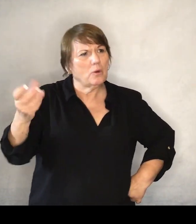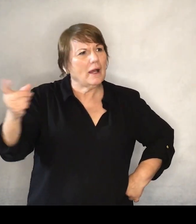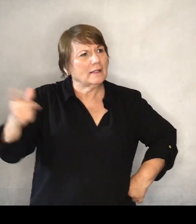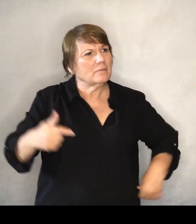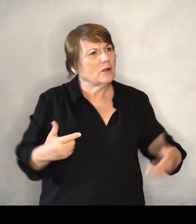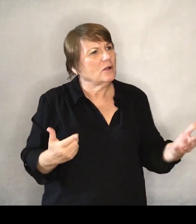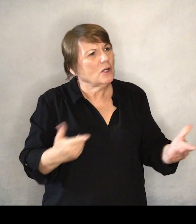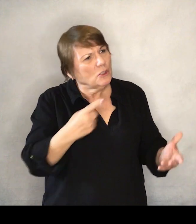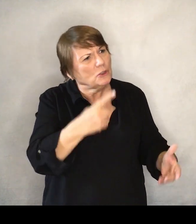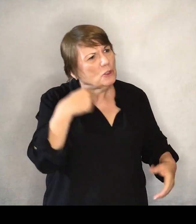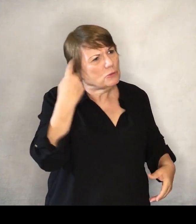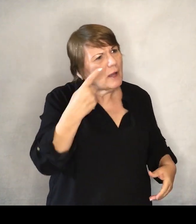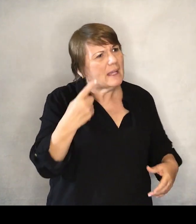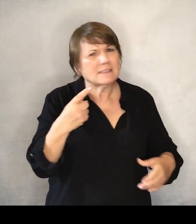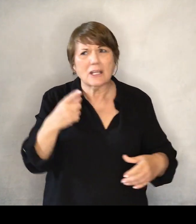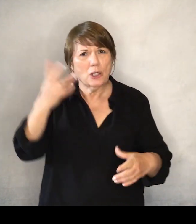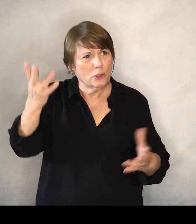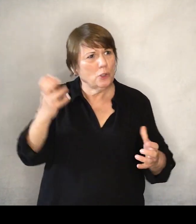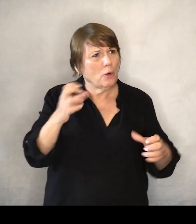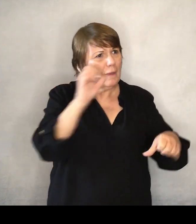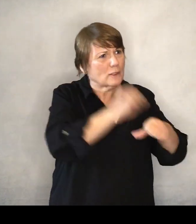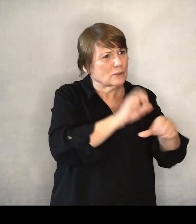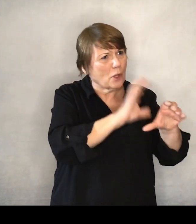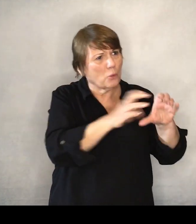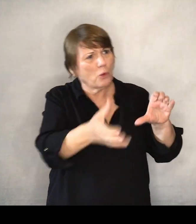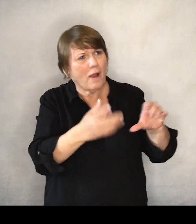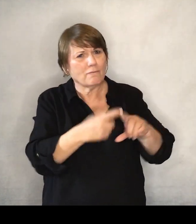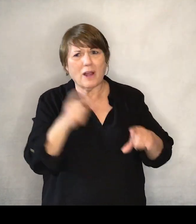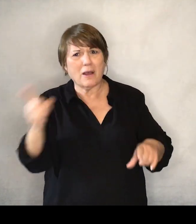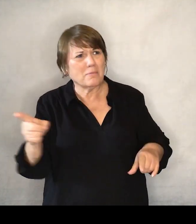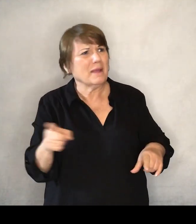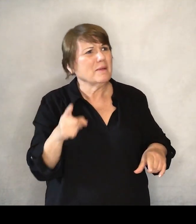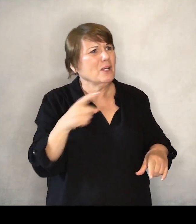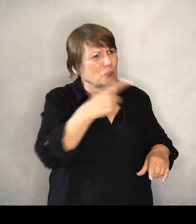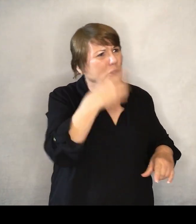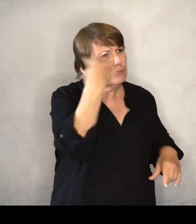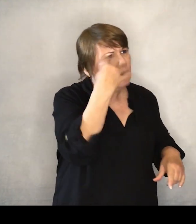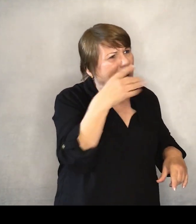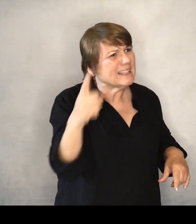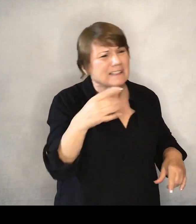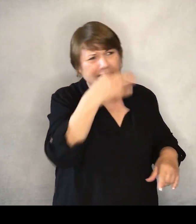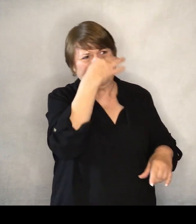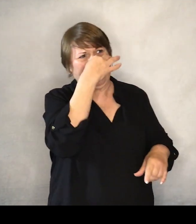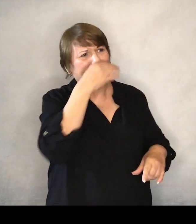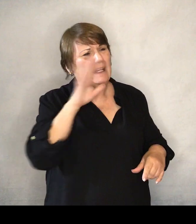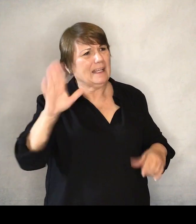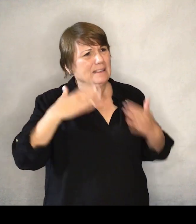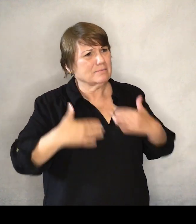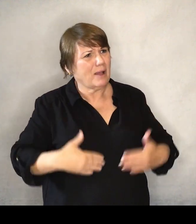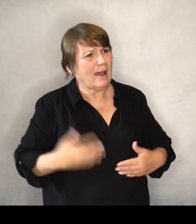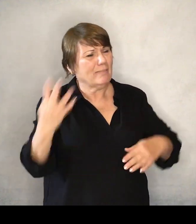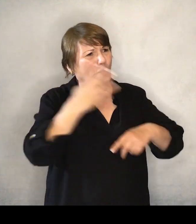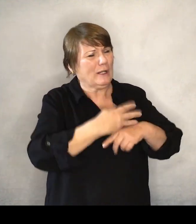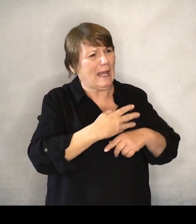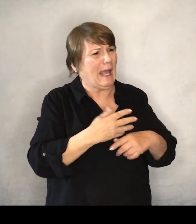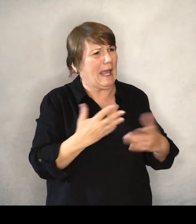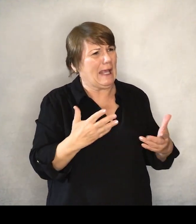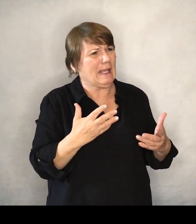him, "What are you, crazy? He's dead, dude. Don't roll the stone away. It stinks in there now."